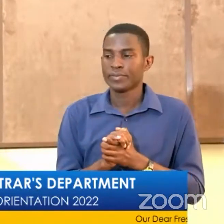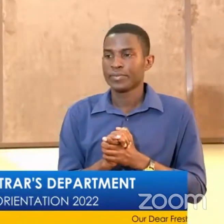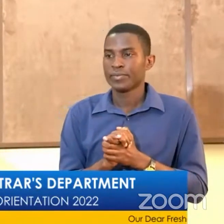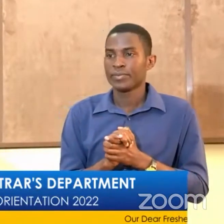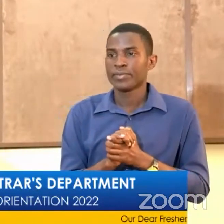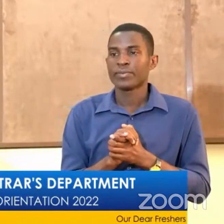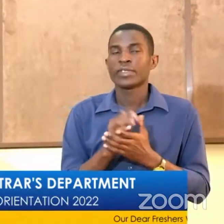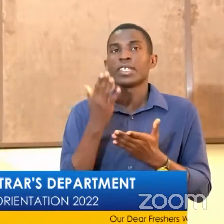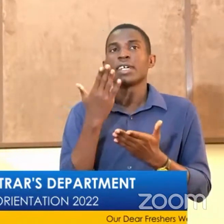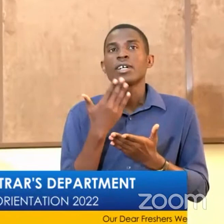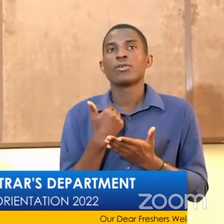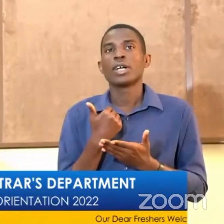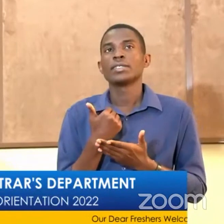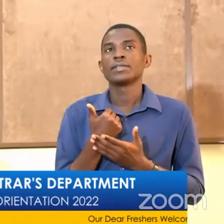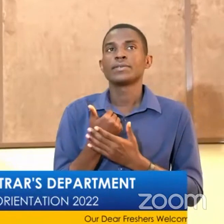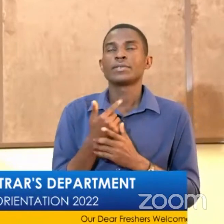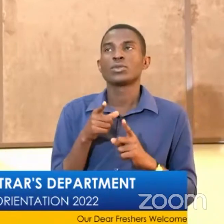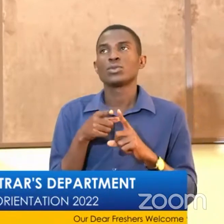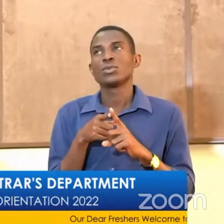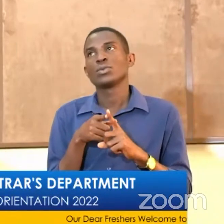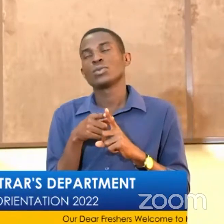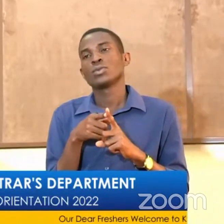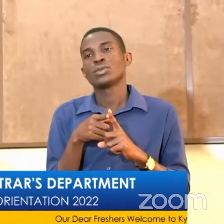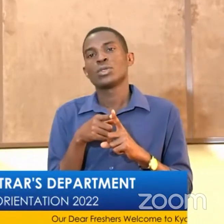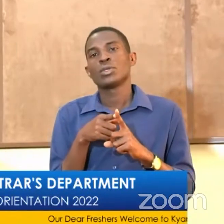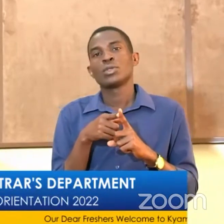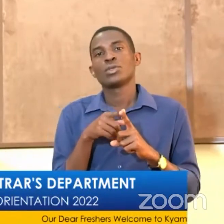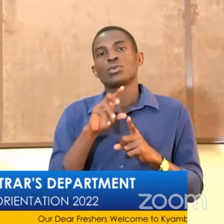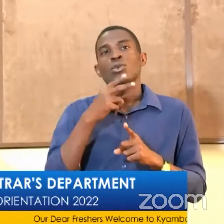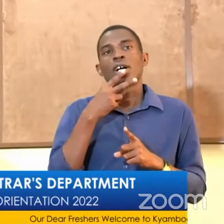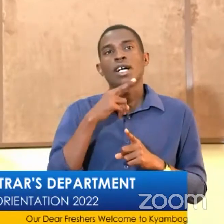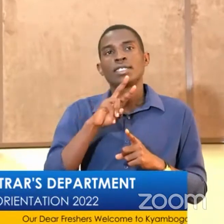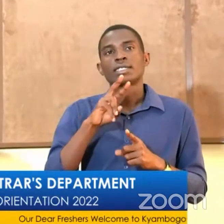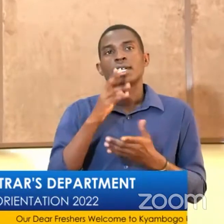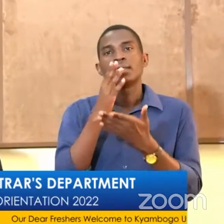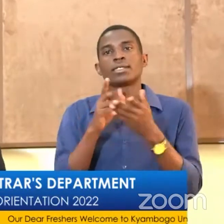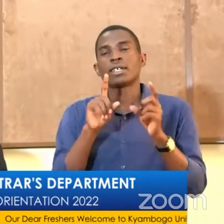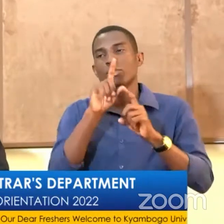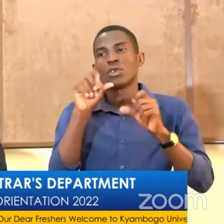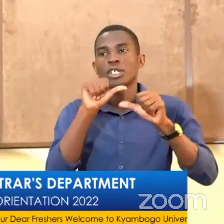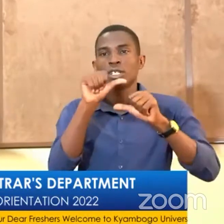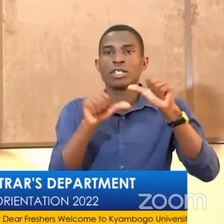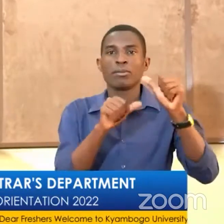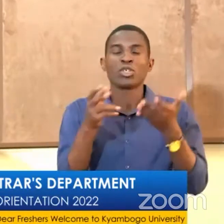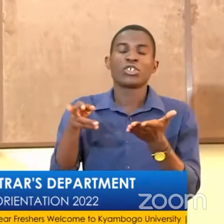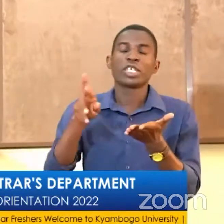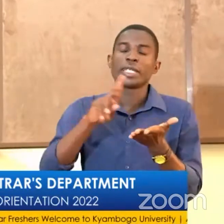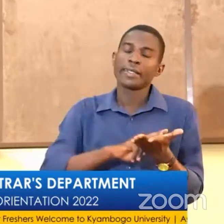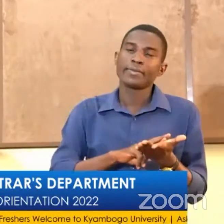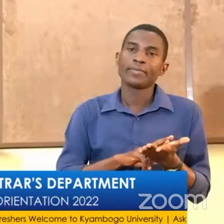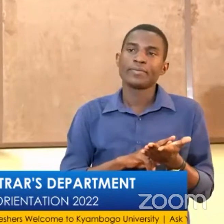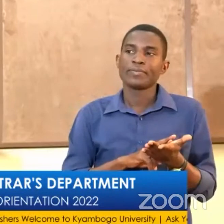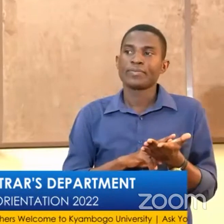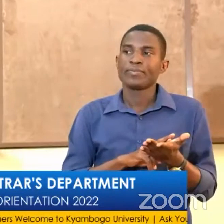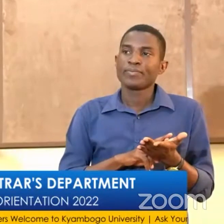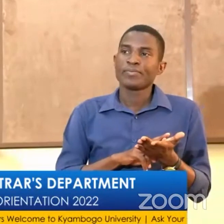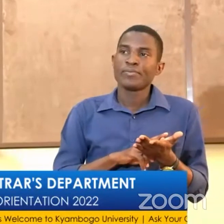Now, I want to also answer some question about retake.